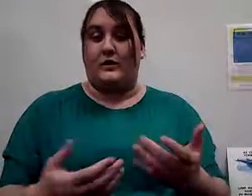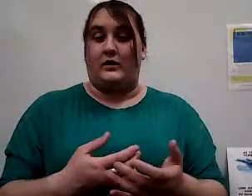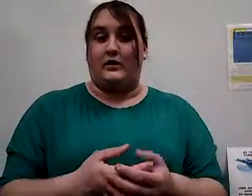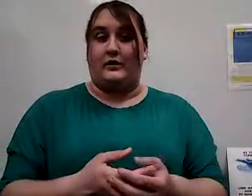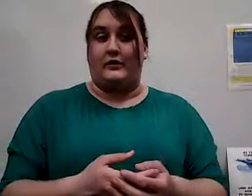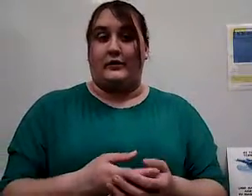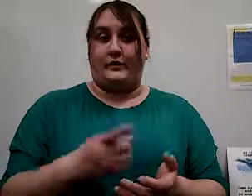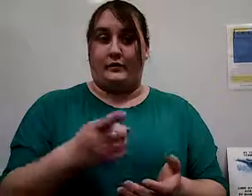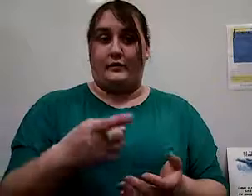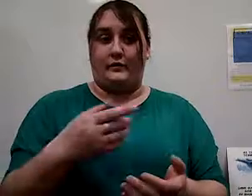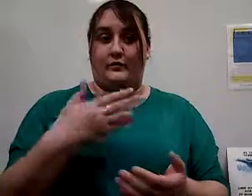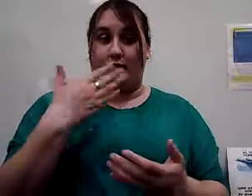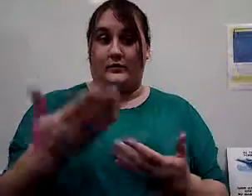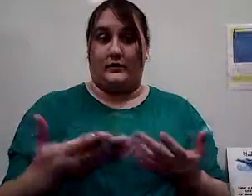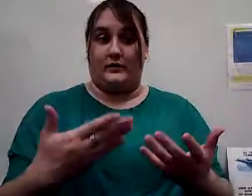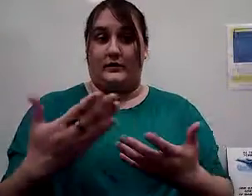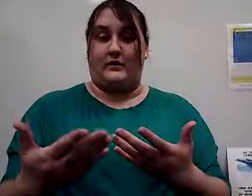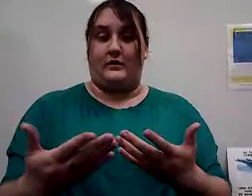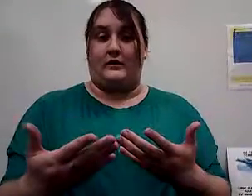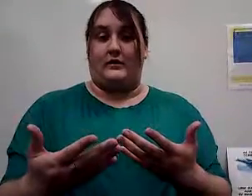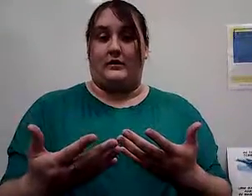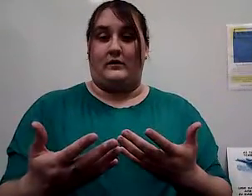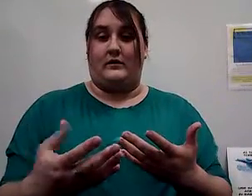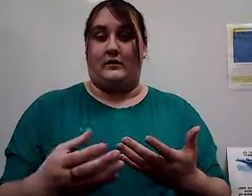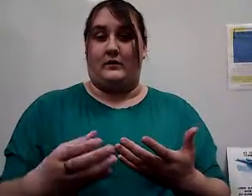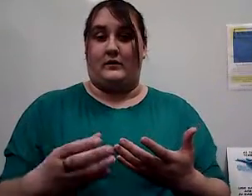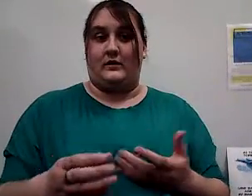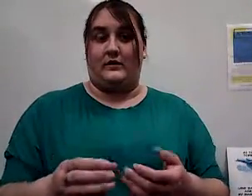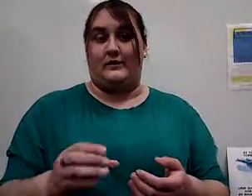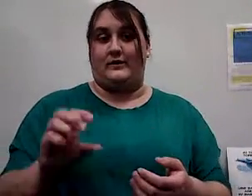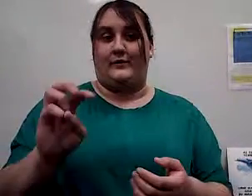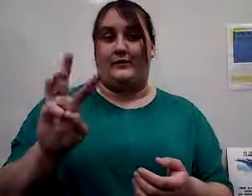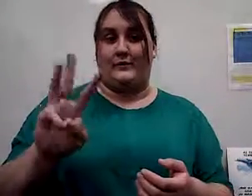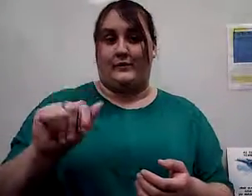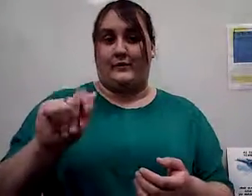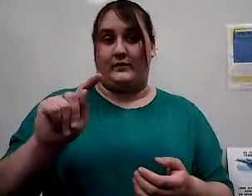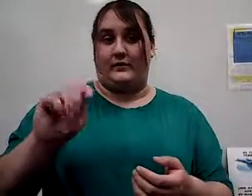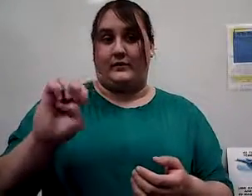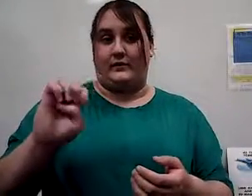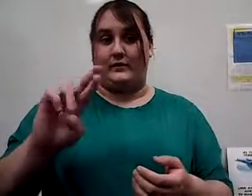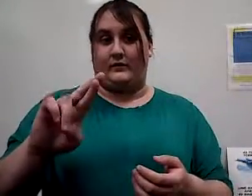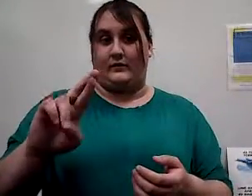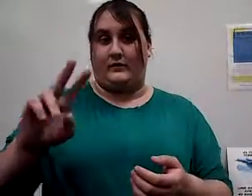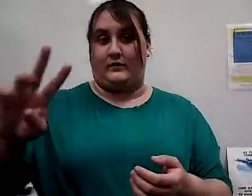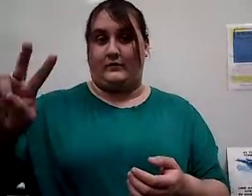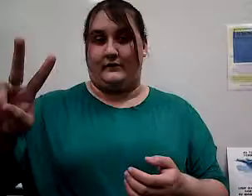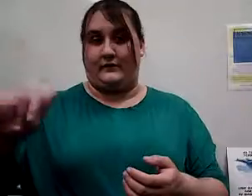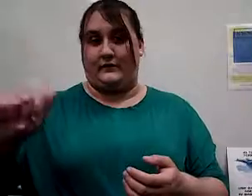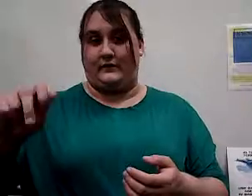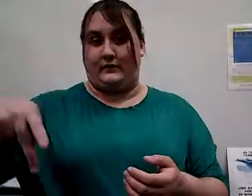The water vapor in your breath hits the window, it cools and collects, and that's condensation. Another